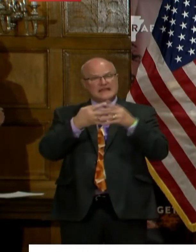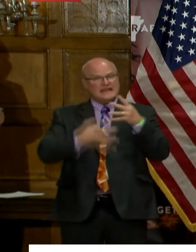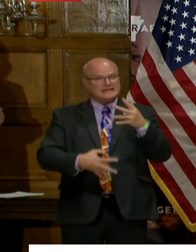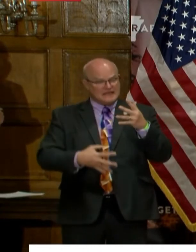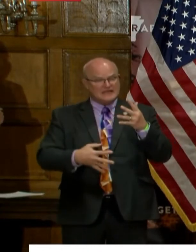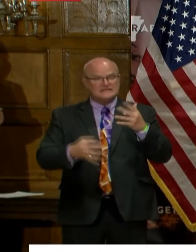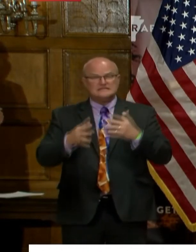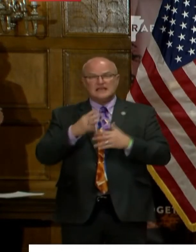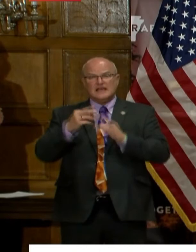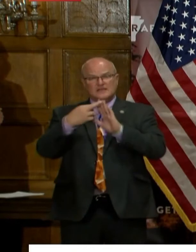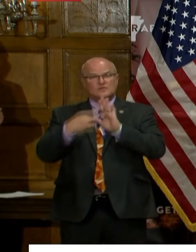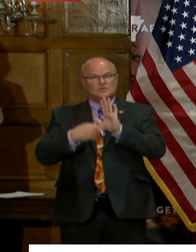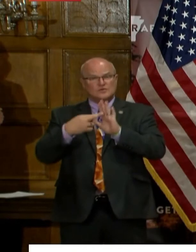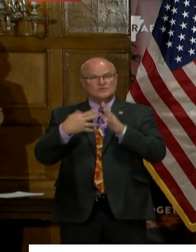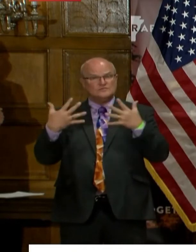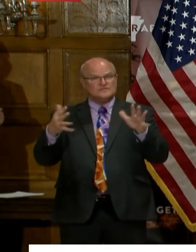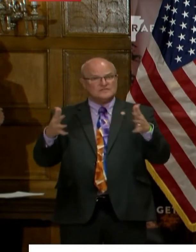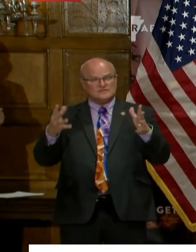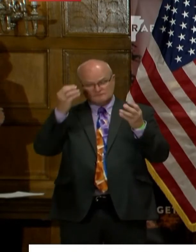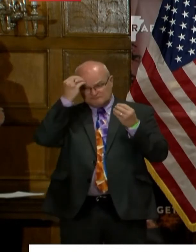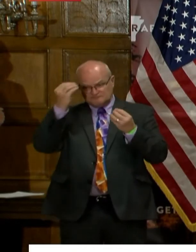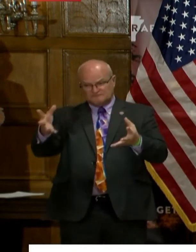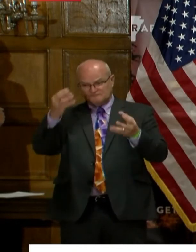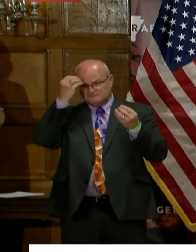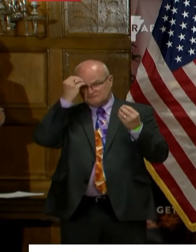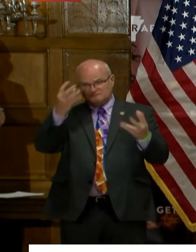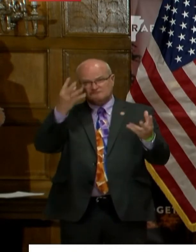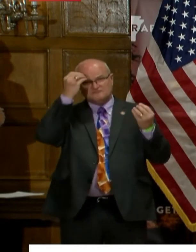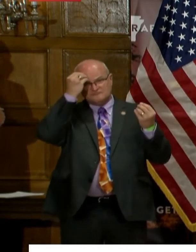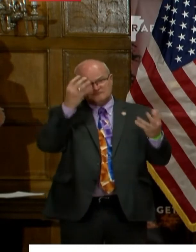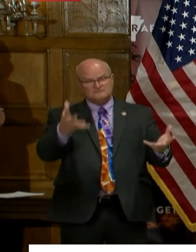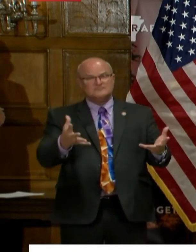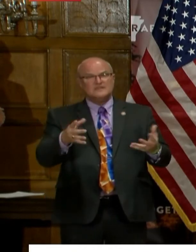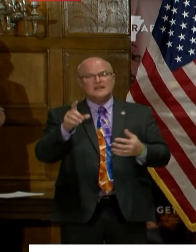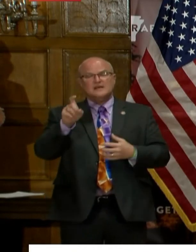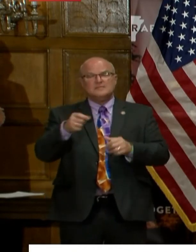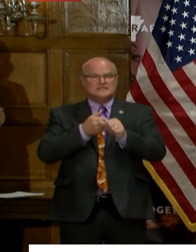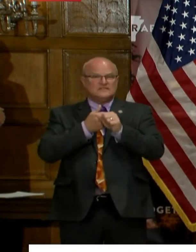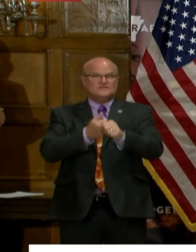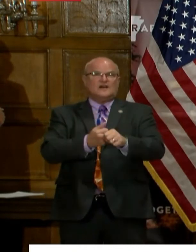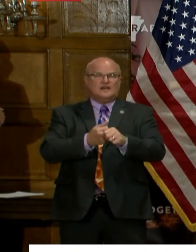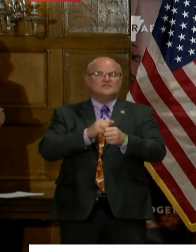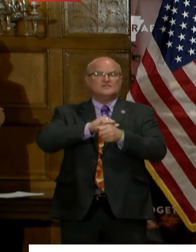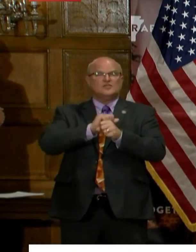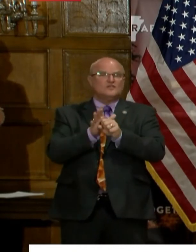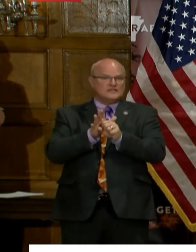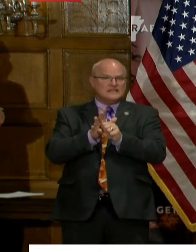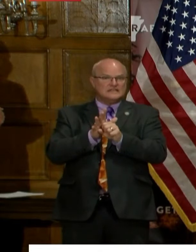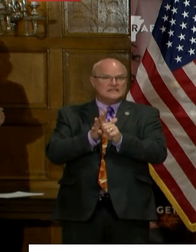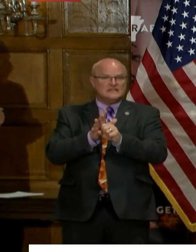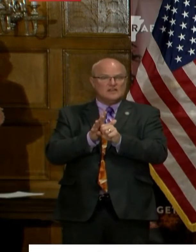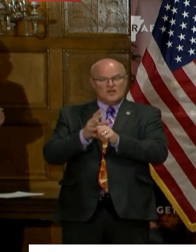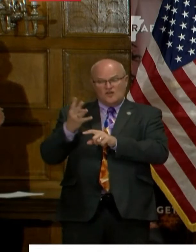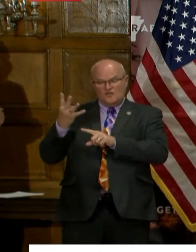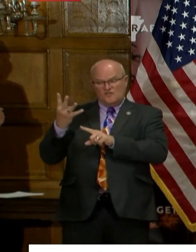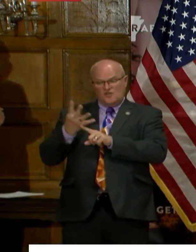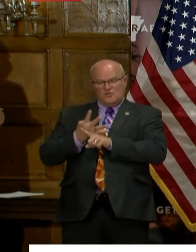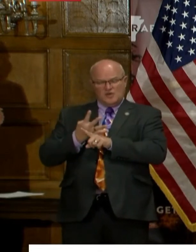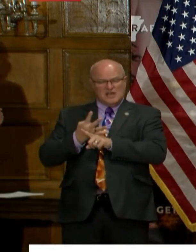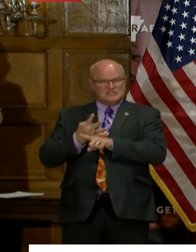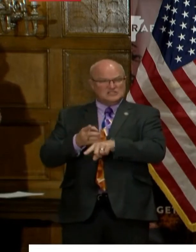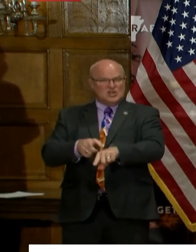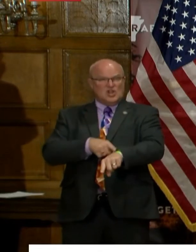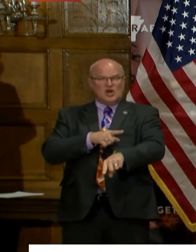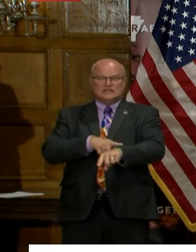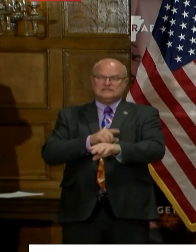and the rules as they have to do with the COVID-19. 4 months is a long time to be